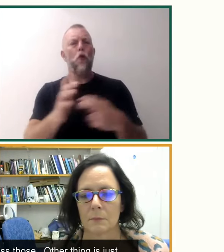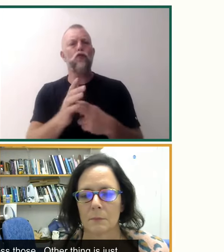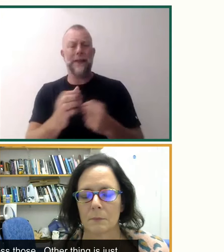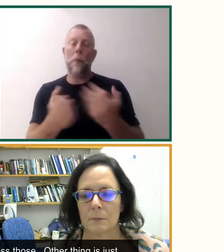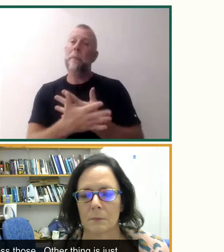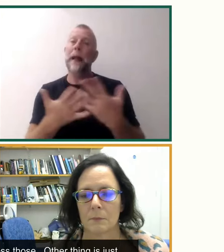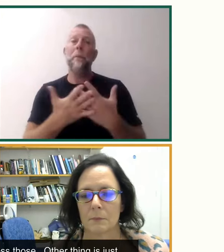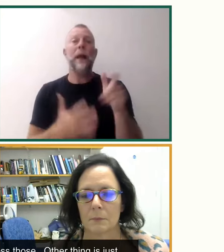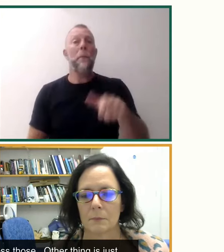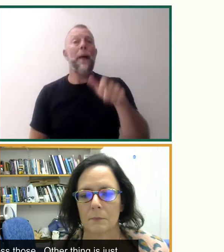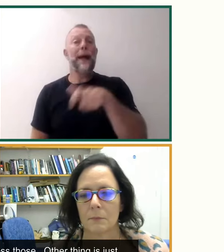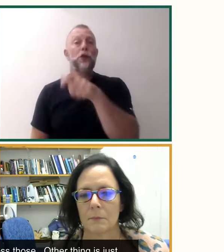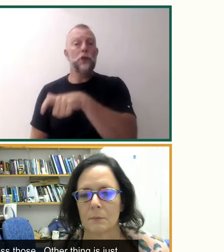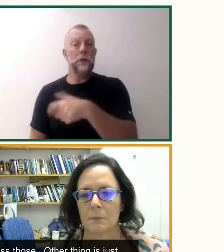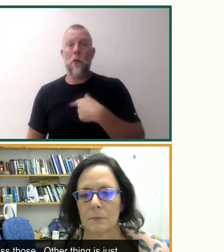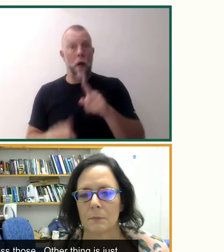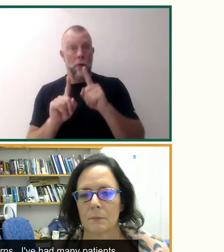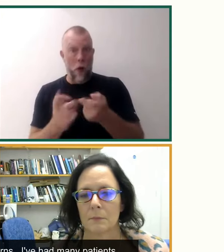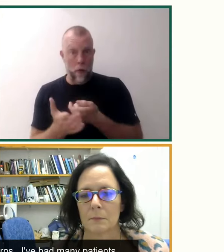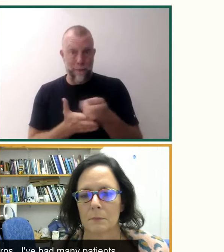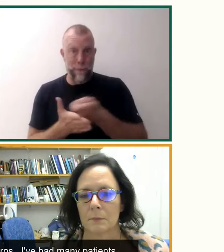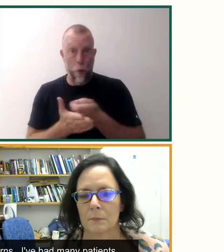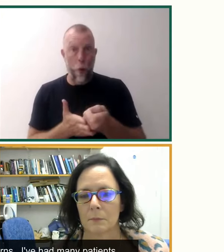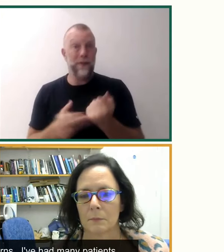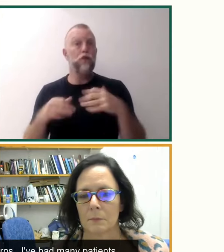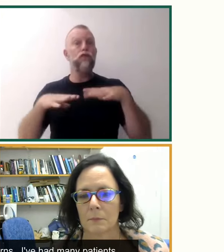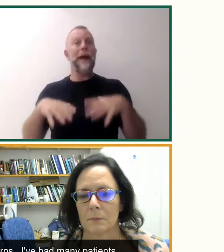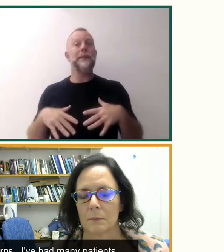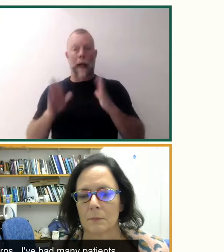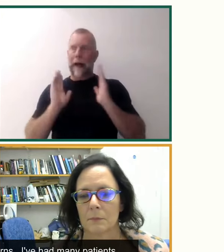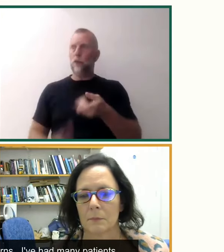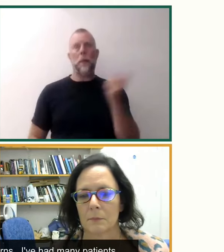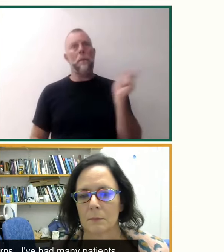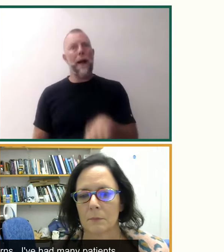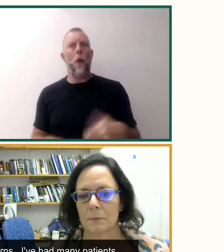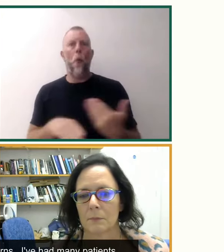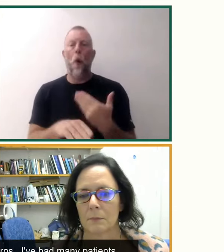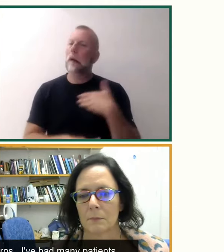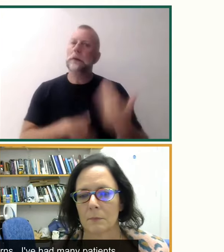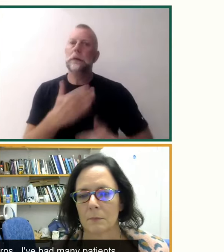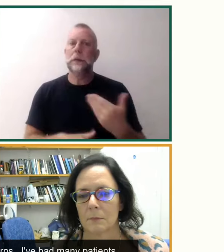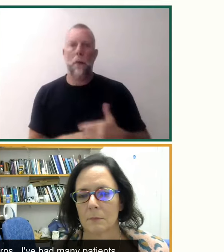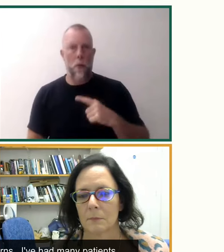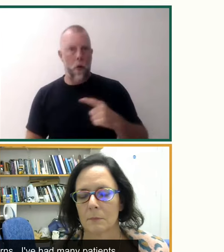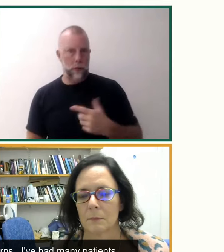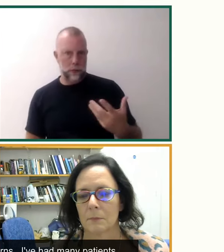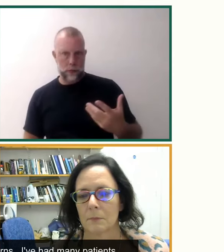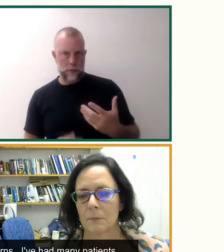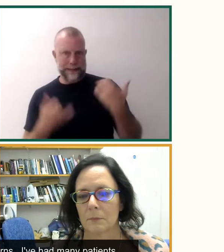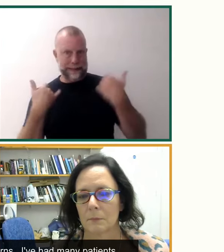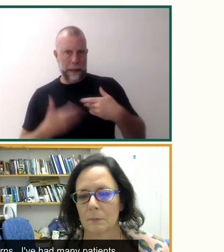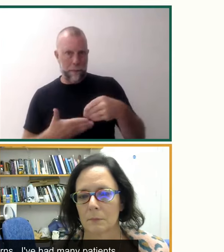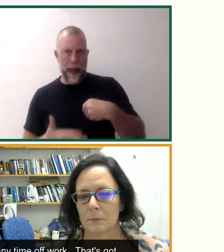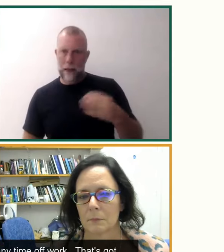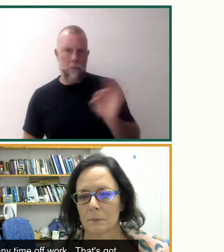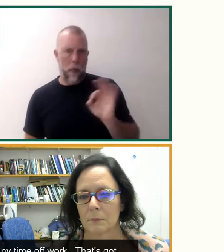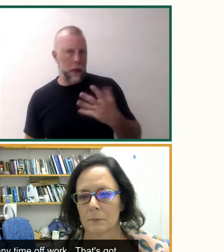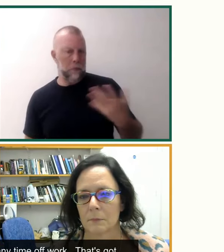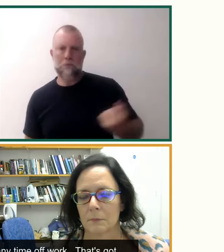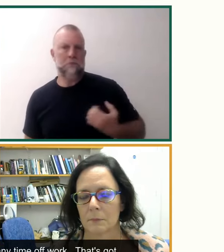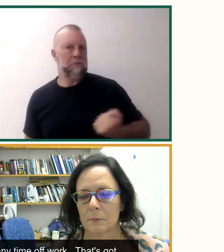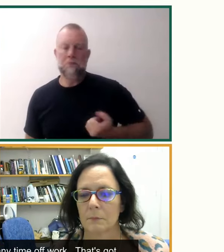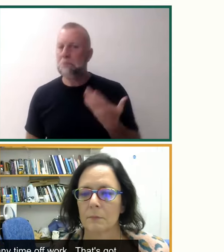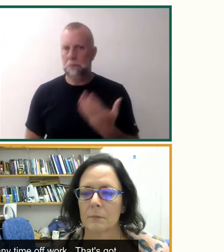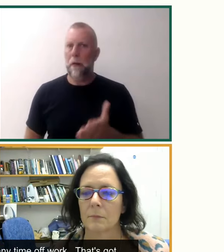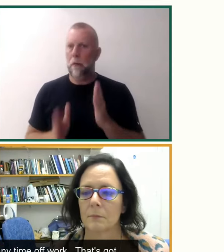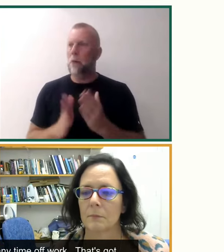patients who simply cannot afford to take any time off work. And that has got worse over the 15 years that I've been a GP, it has